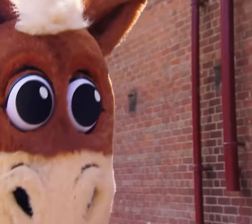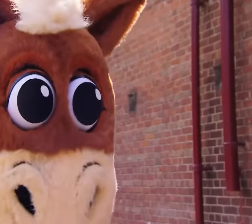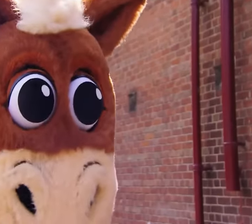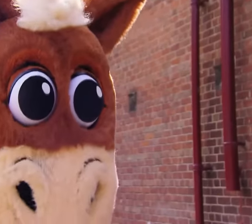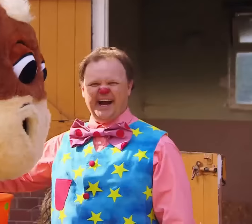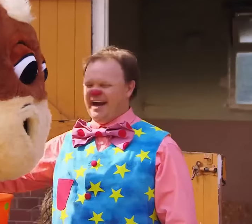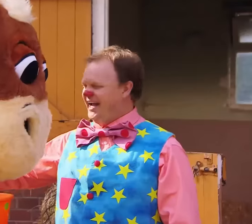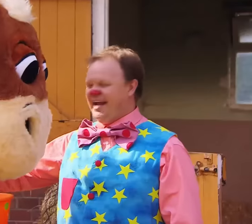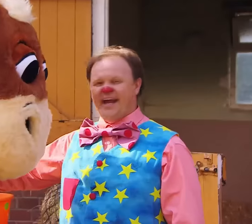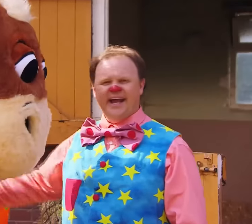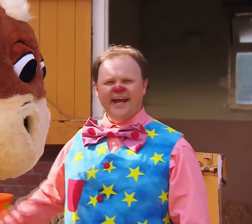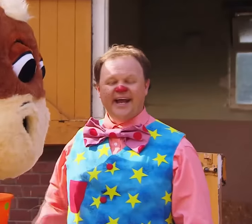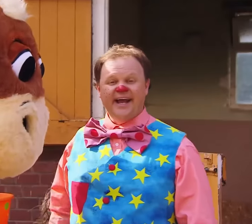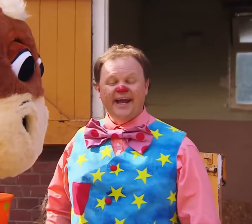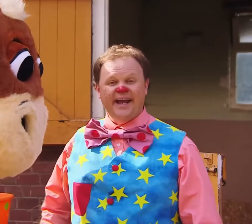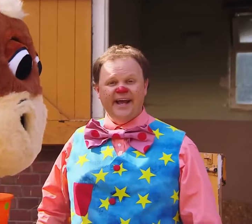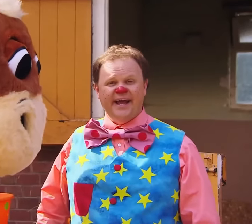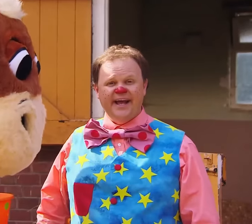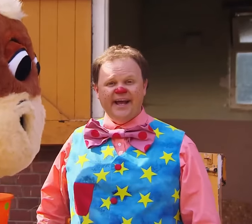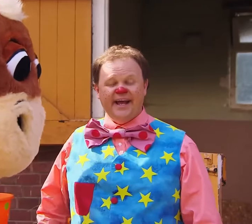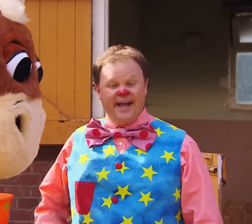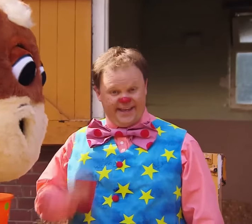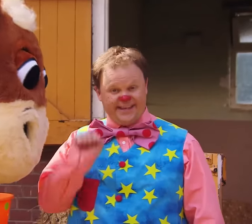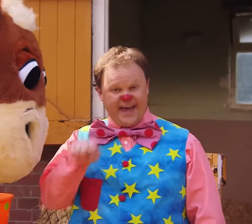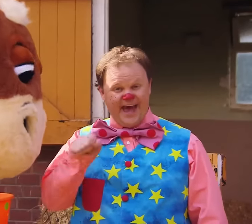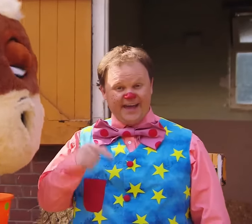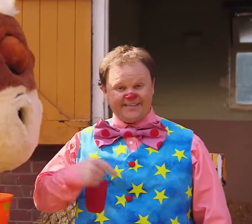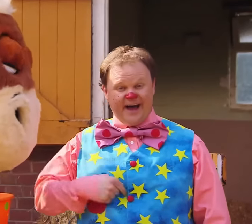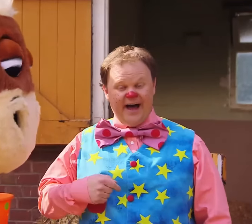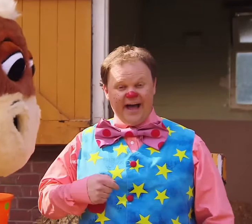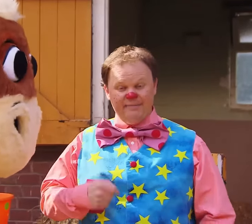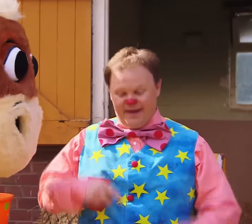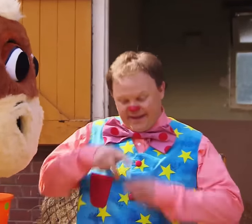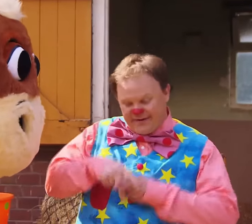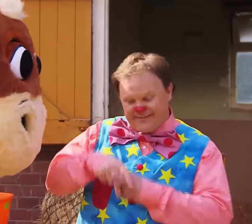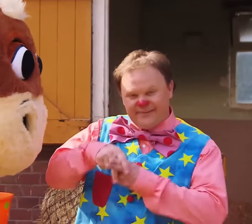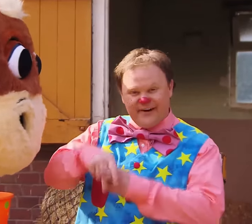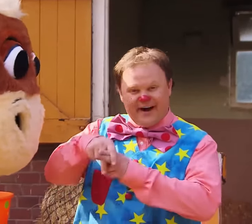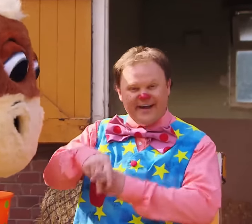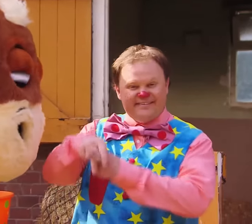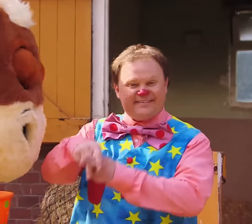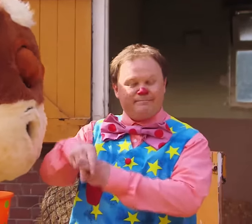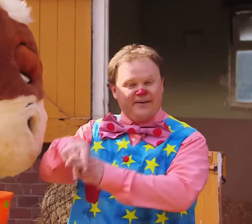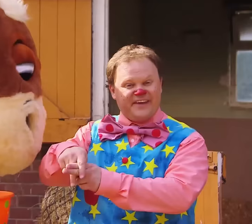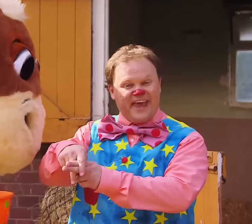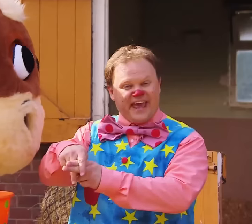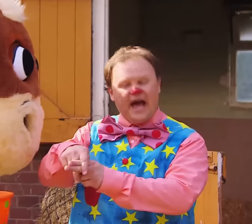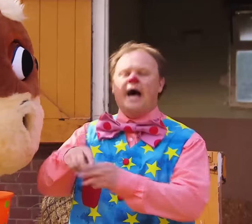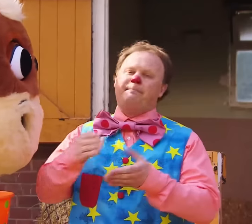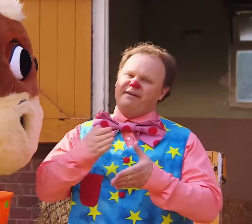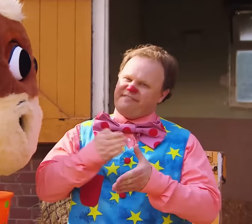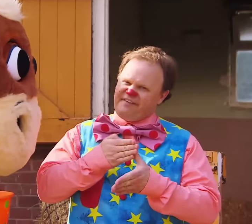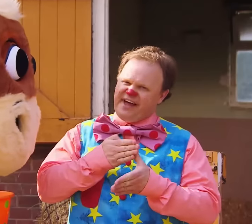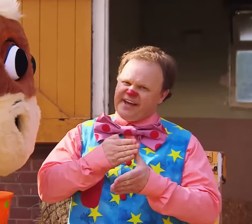Are you going to ride Spotty, Mr. Tumble? Yes, I'm going to ride Spotty. But